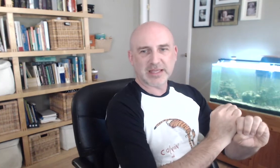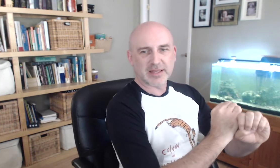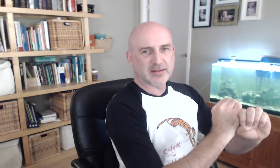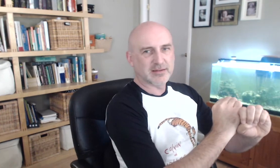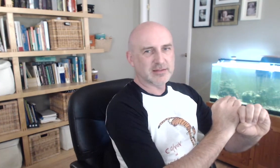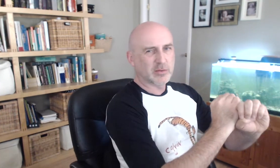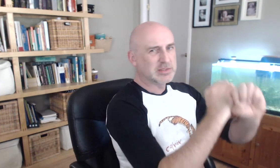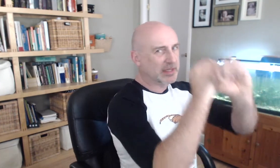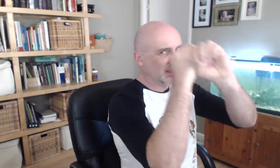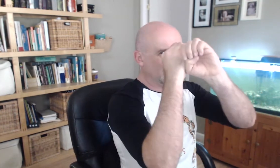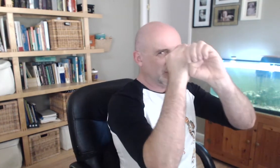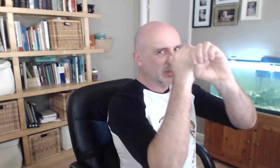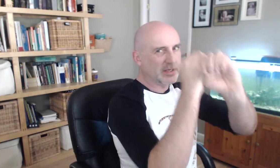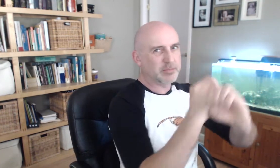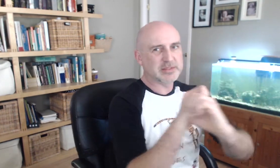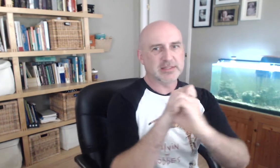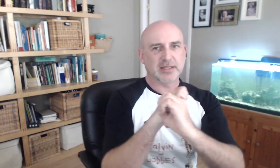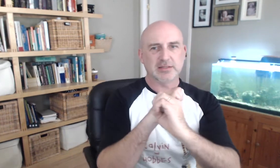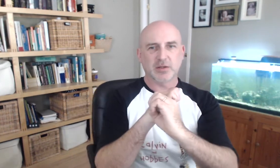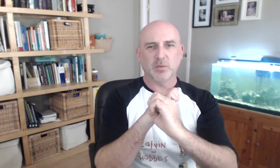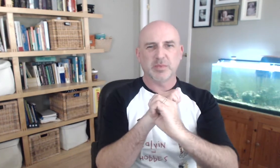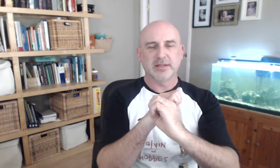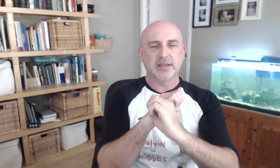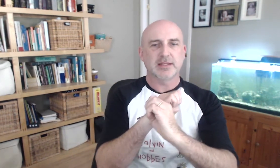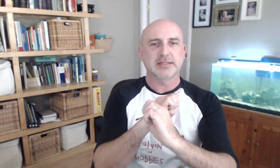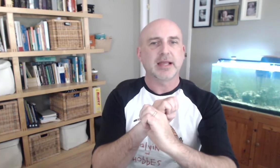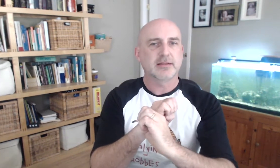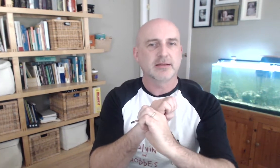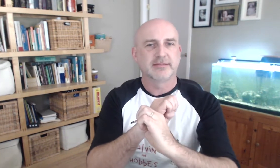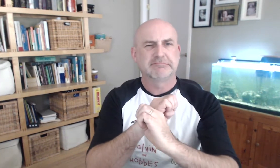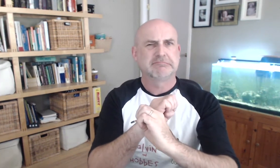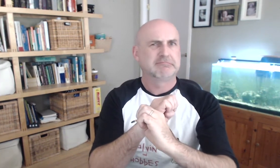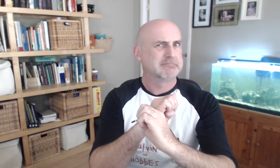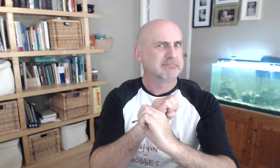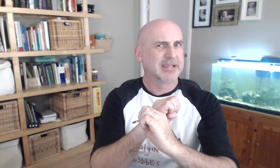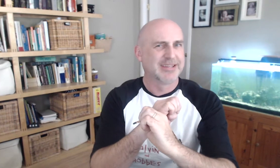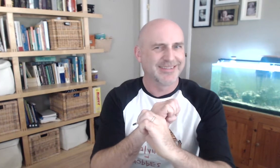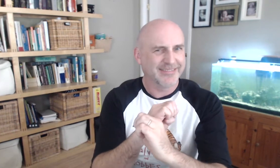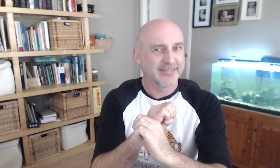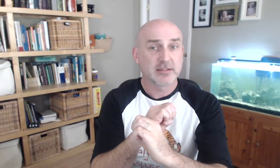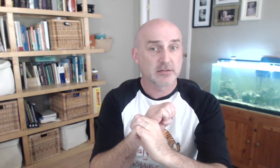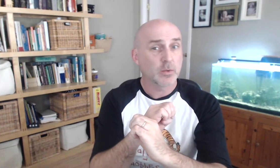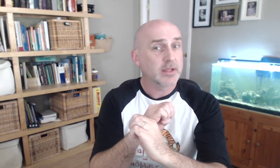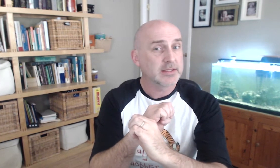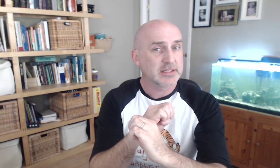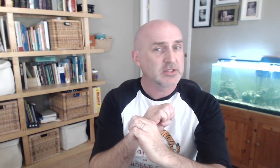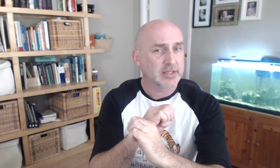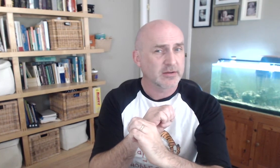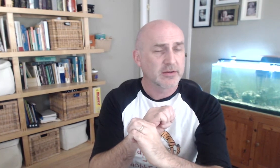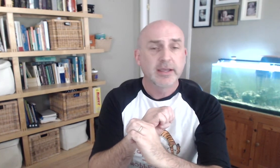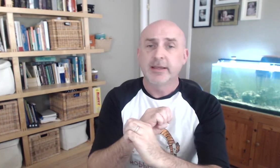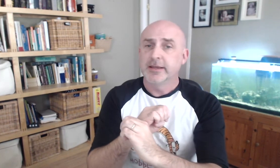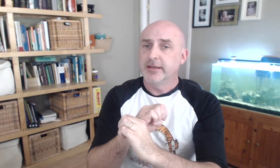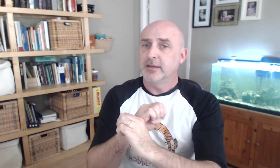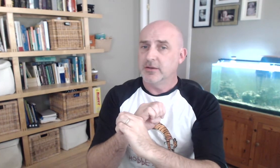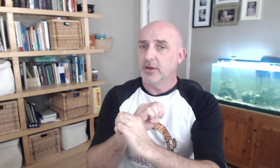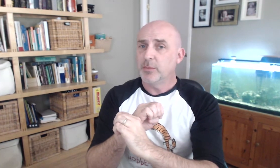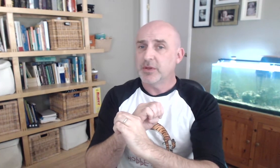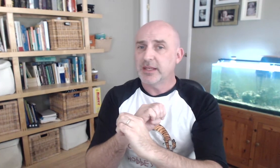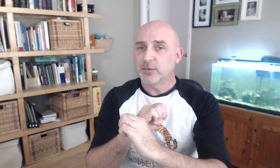making, it's almost like you could put it up as a telescope, but not exactly. This is quality teaching here. I hope you're getting what you